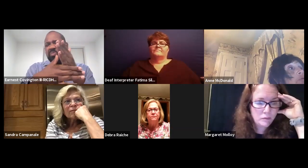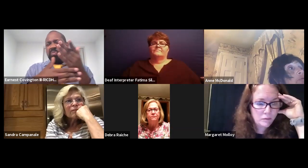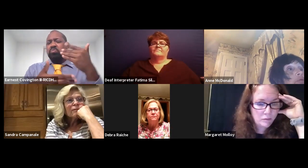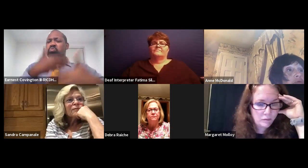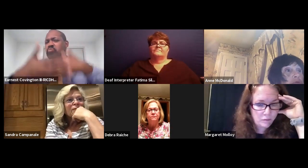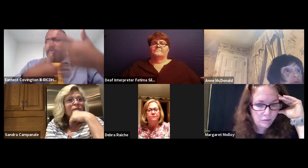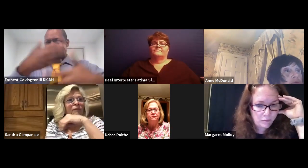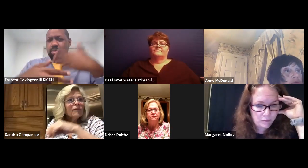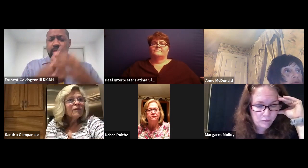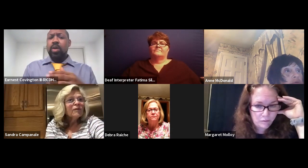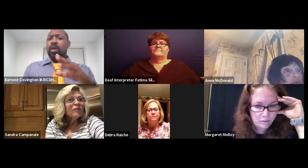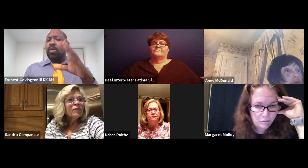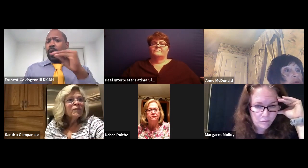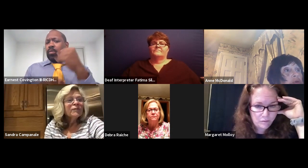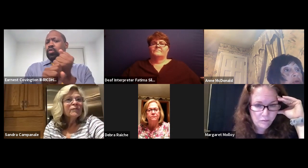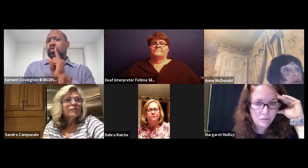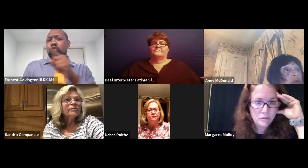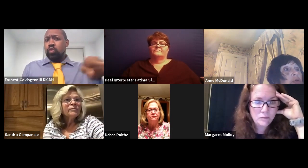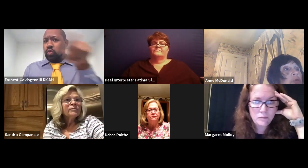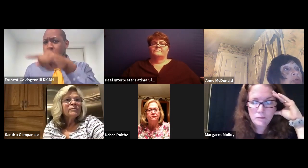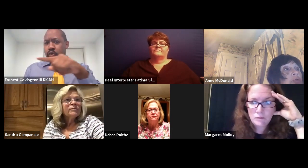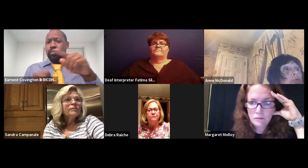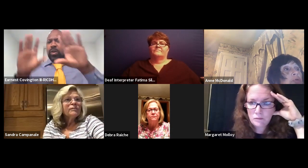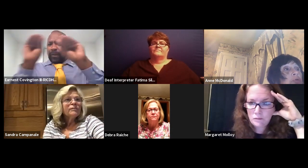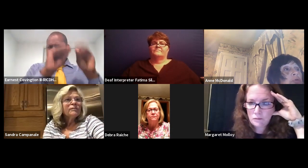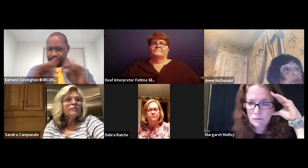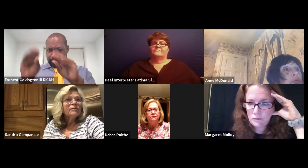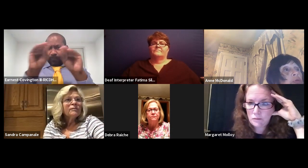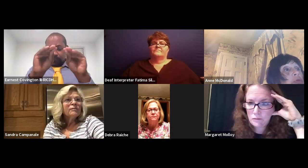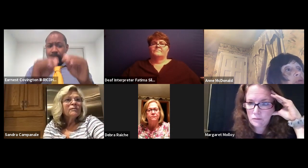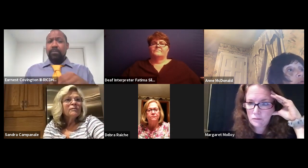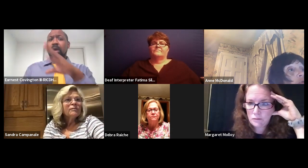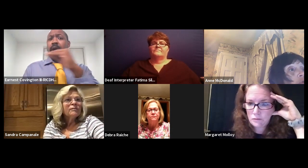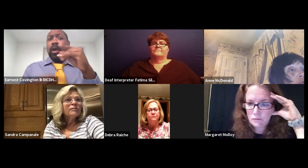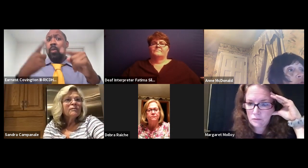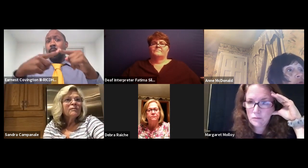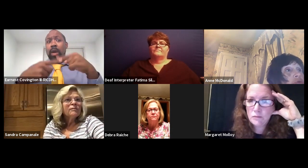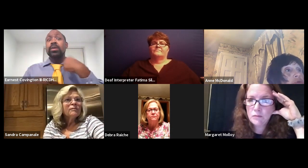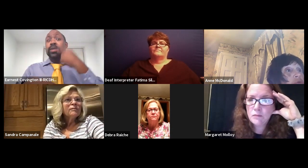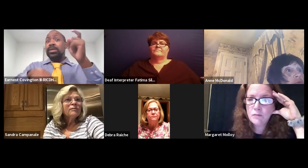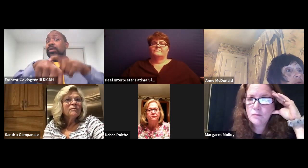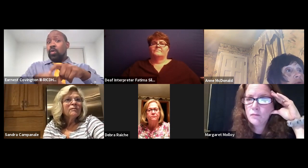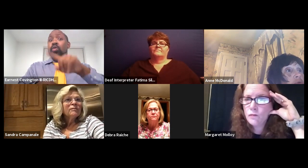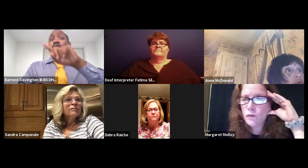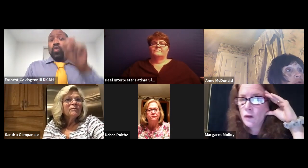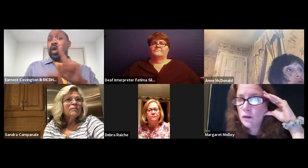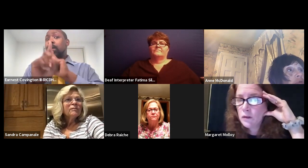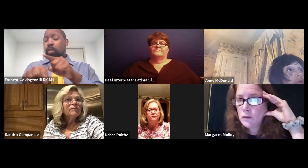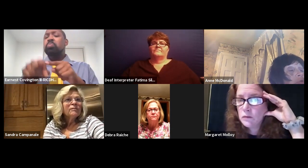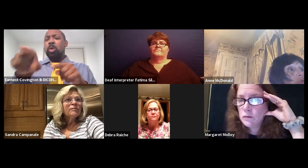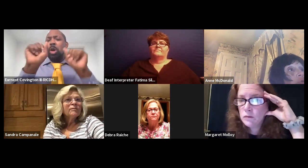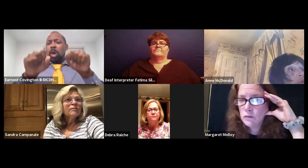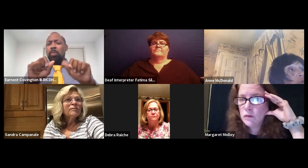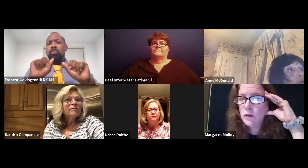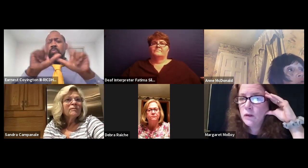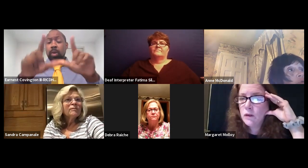Between 7:30 and 8, we'll be wrapping things up. We want to make sure that everyone's cameras are off. And then, as I said